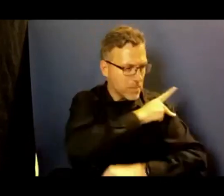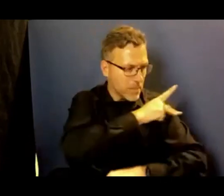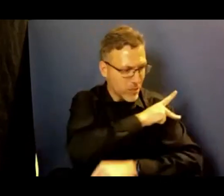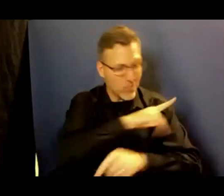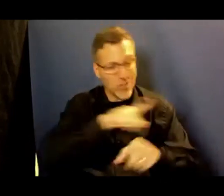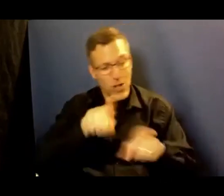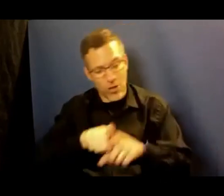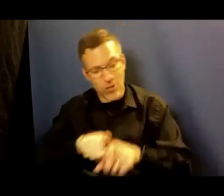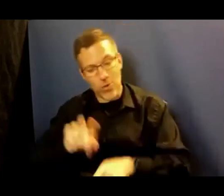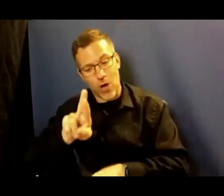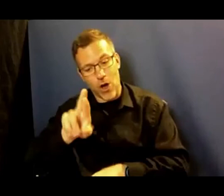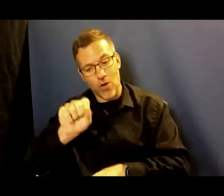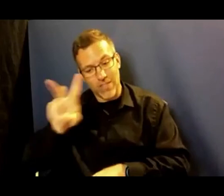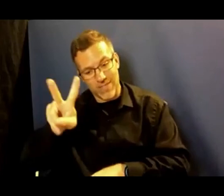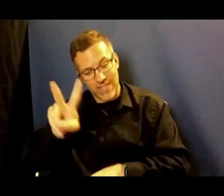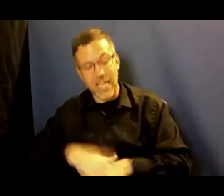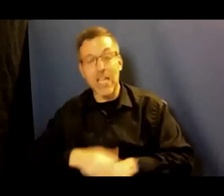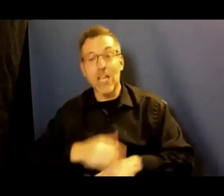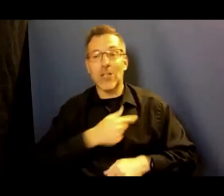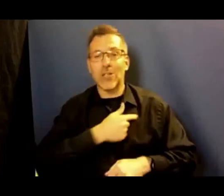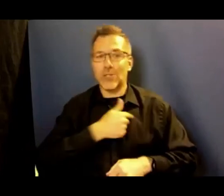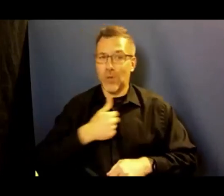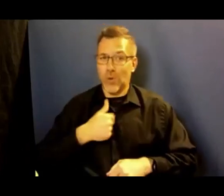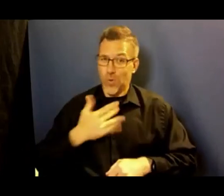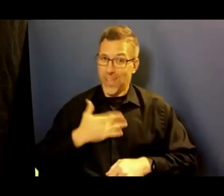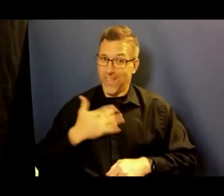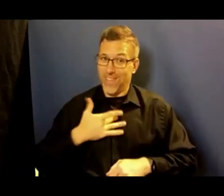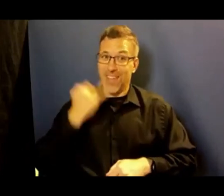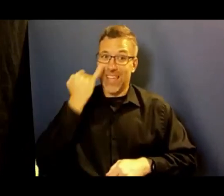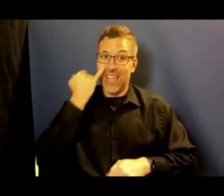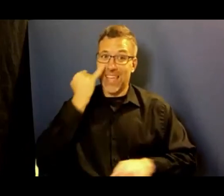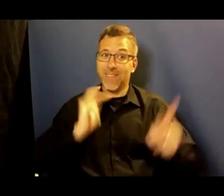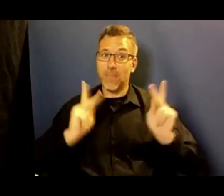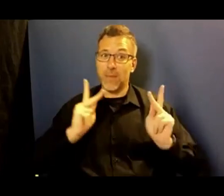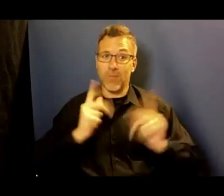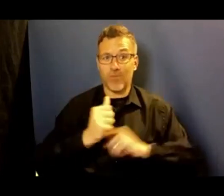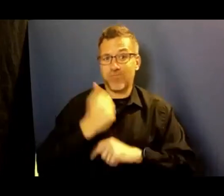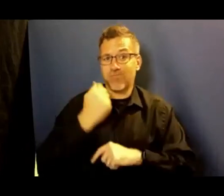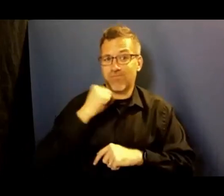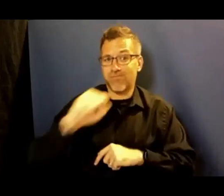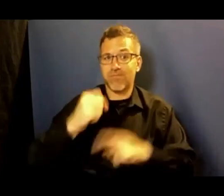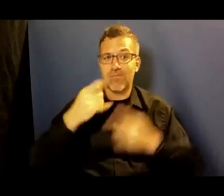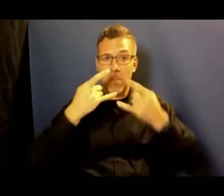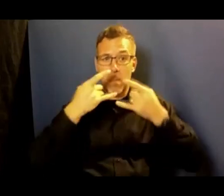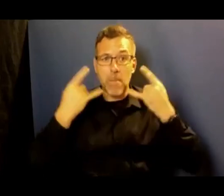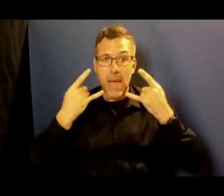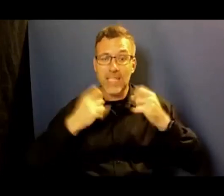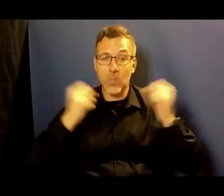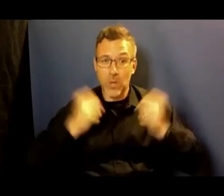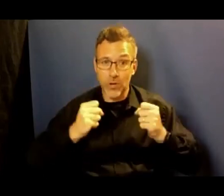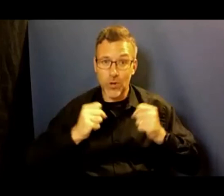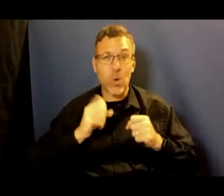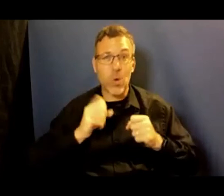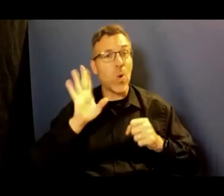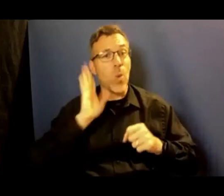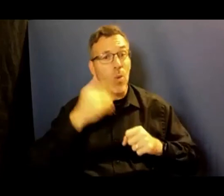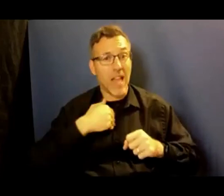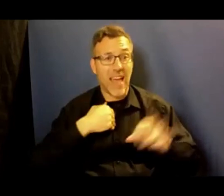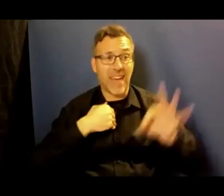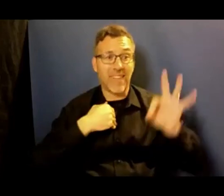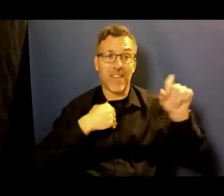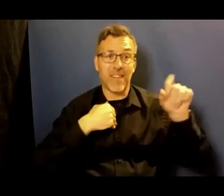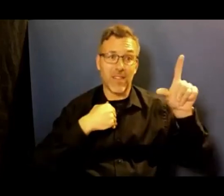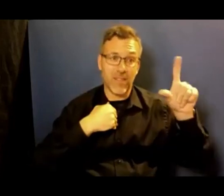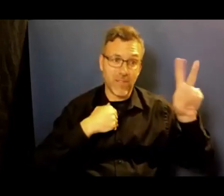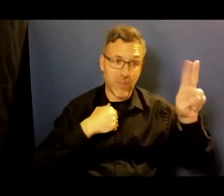go back to wearing masks this winter, we will have flu, COVID, and RSV. So